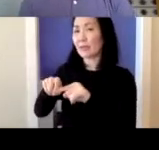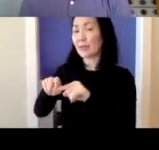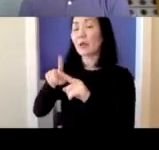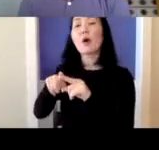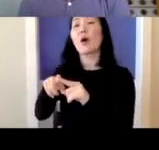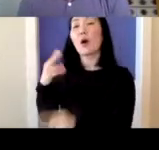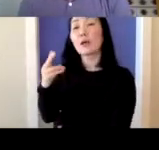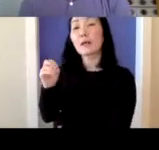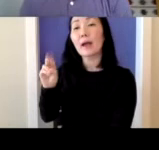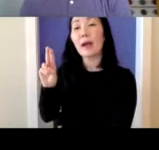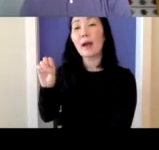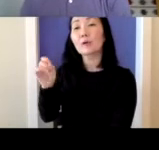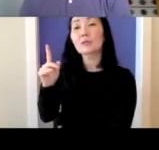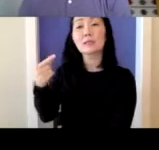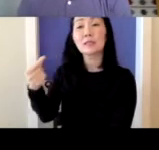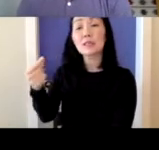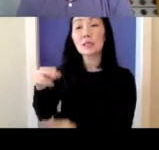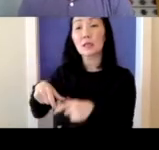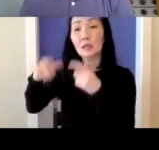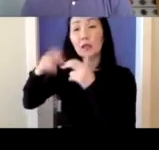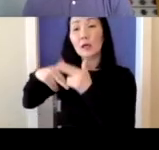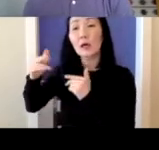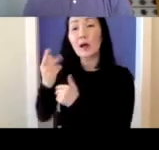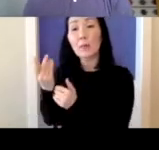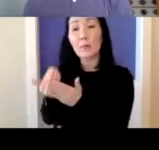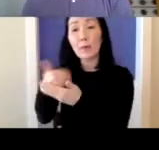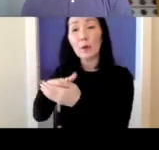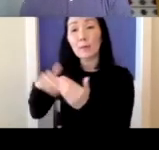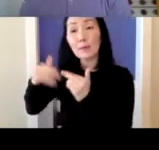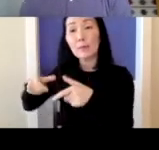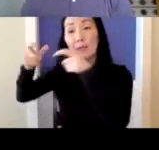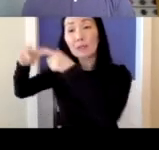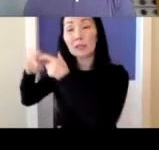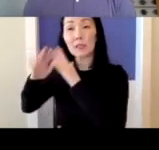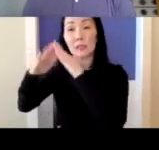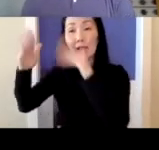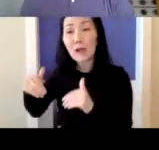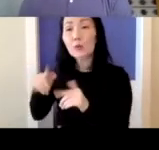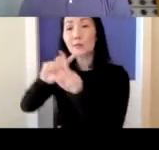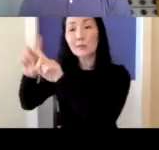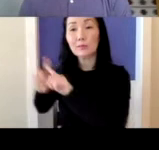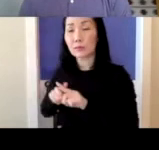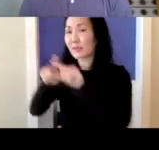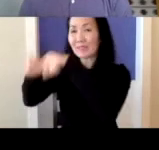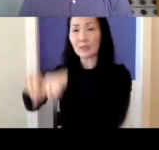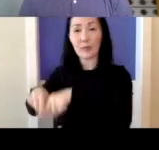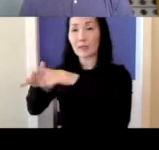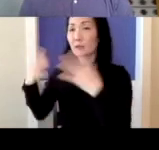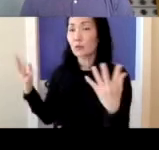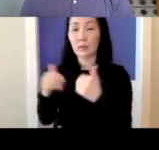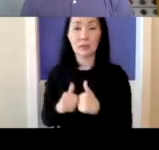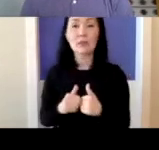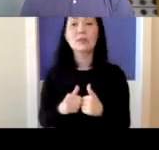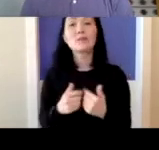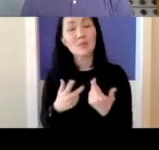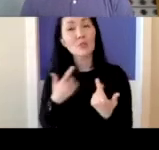too dependent on resources in the past, natural resources in the past. So There are challenging questions